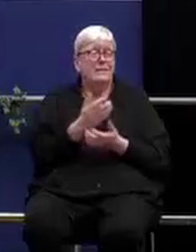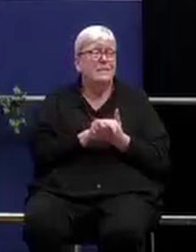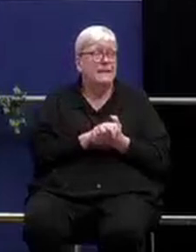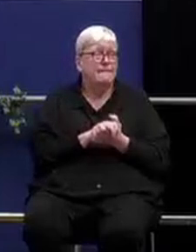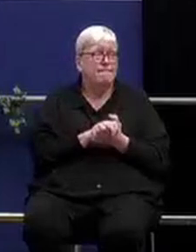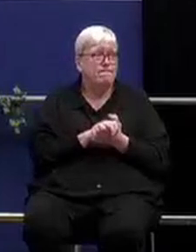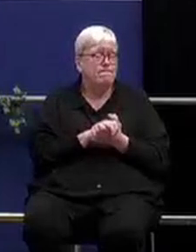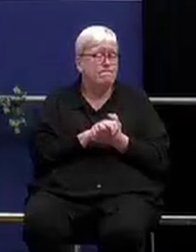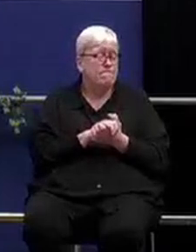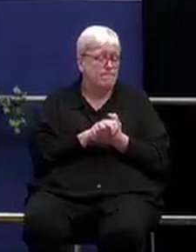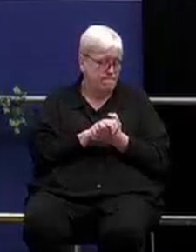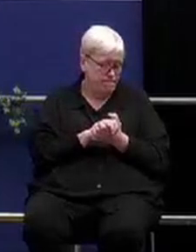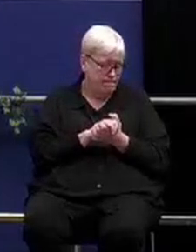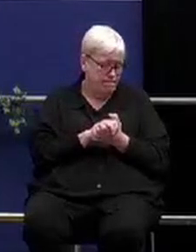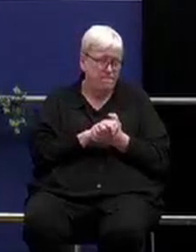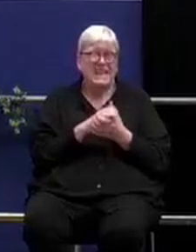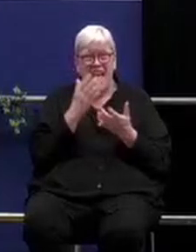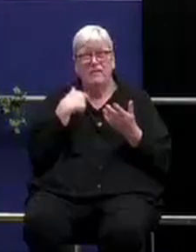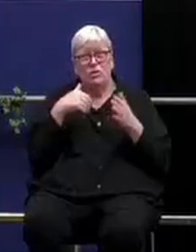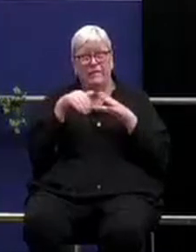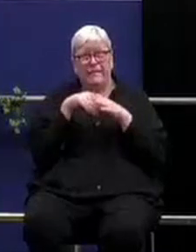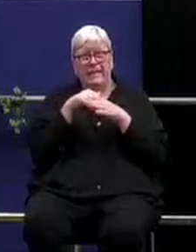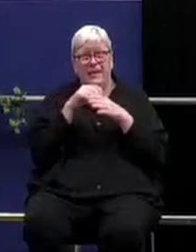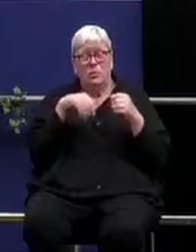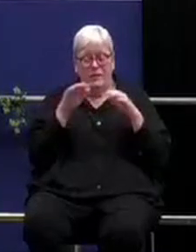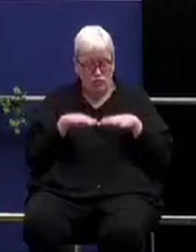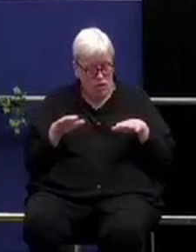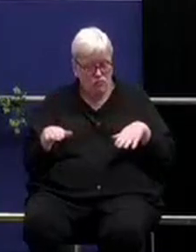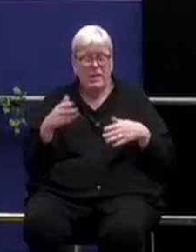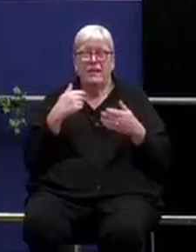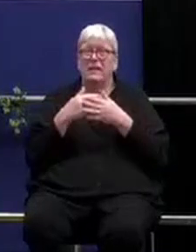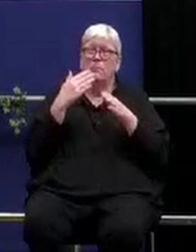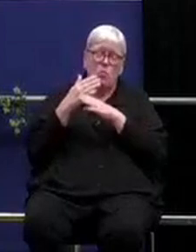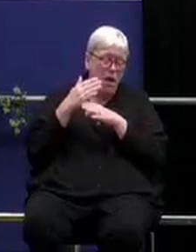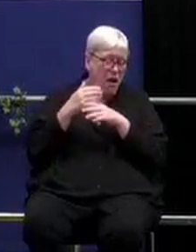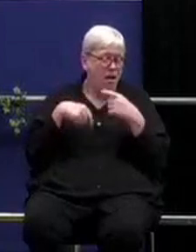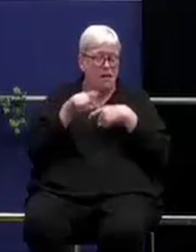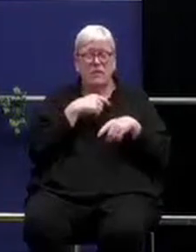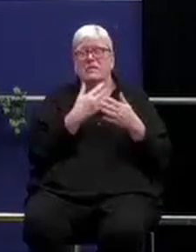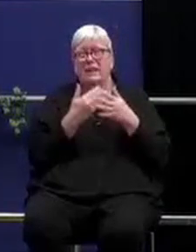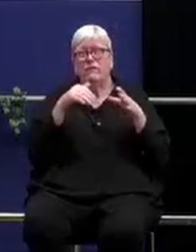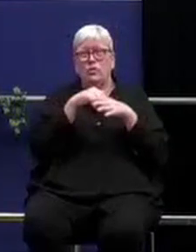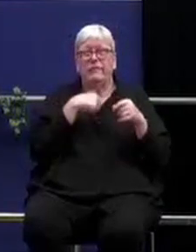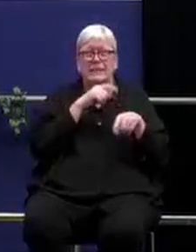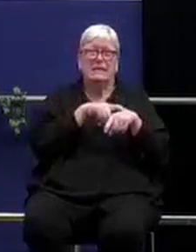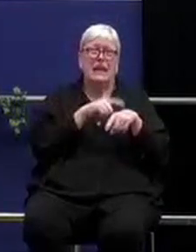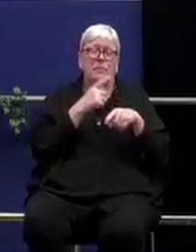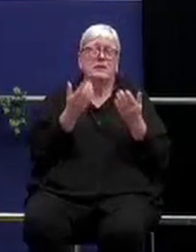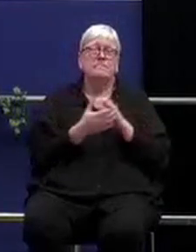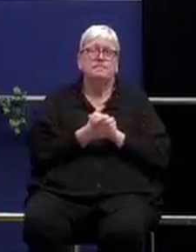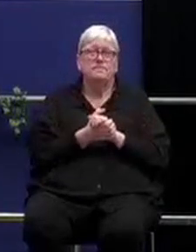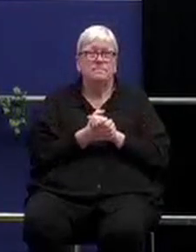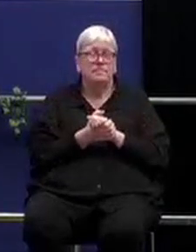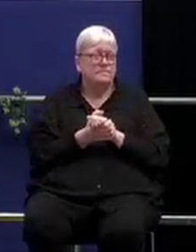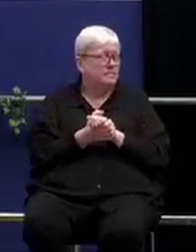But yeah, around the kids mostly is how my schedule works. And sometimes with the kids, and I think they get really fed up with me, but